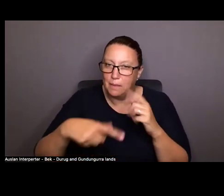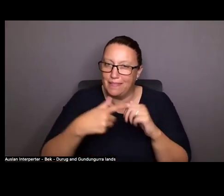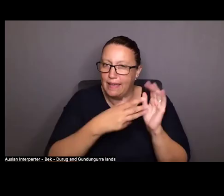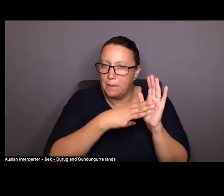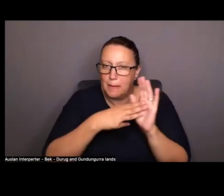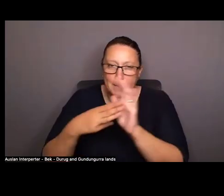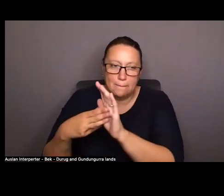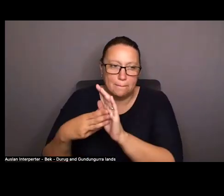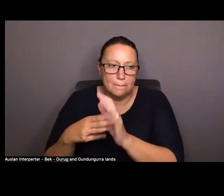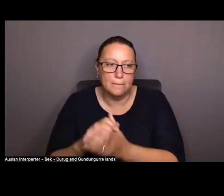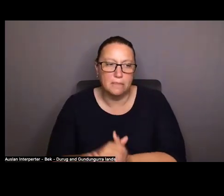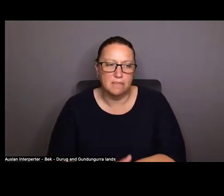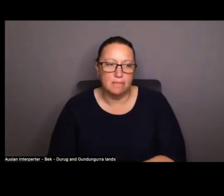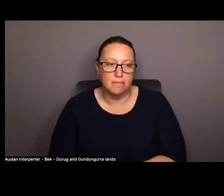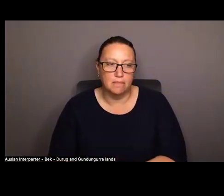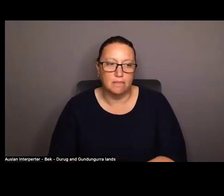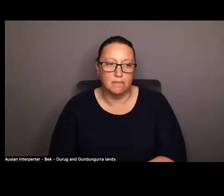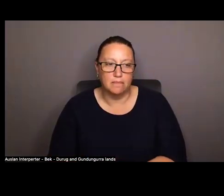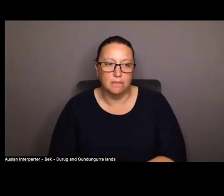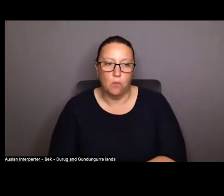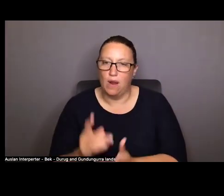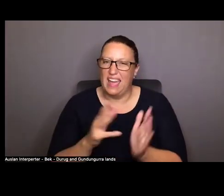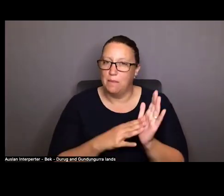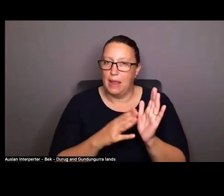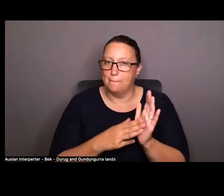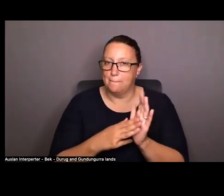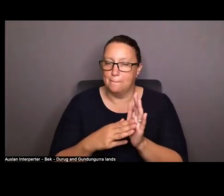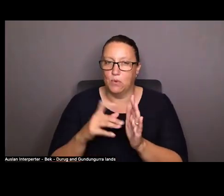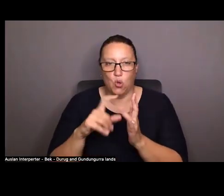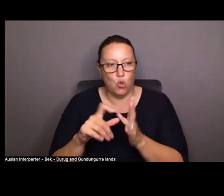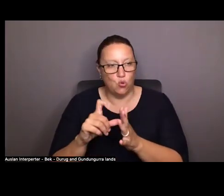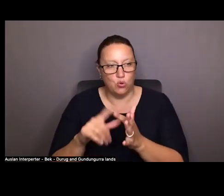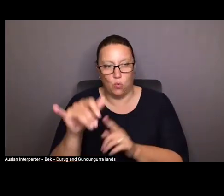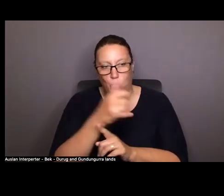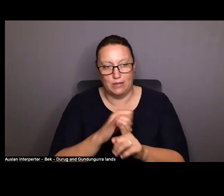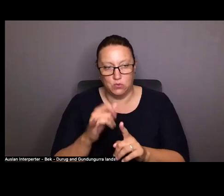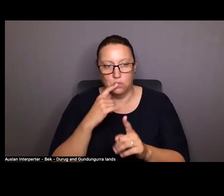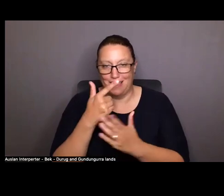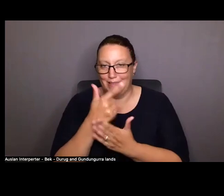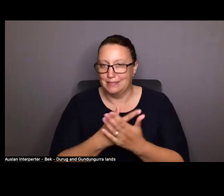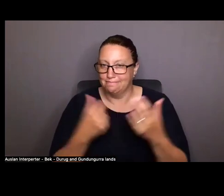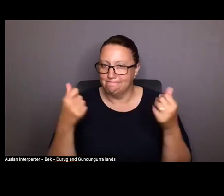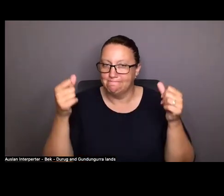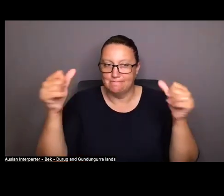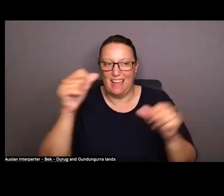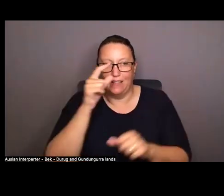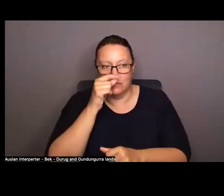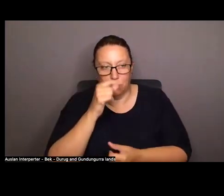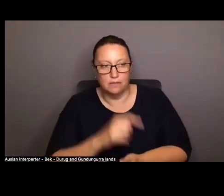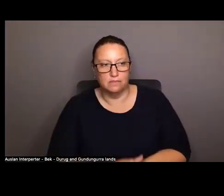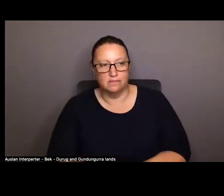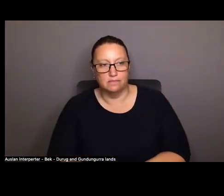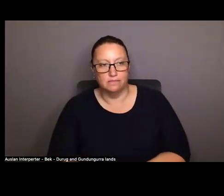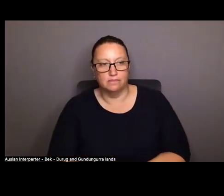for Amy, the codes, the M&M codes that are listed, that are listed for people's